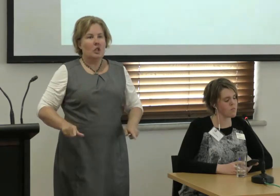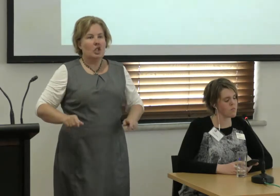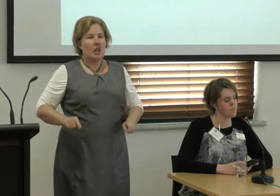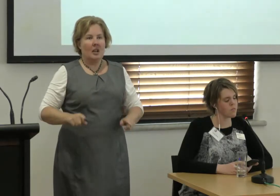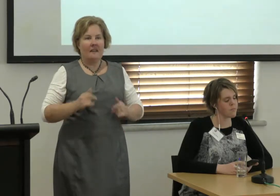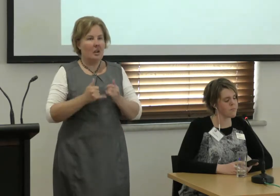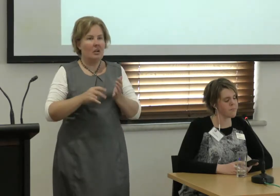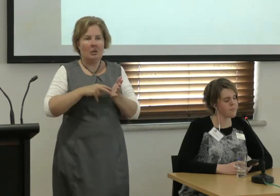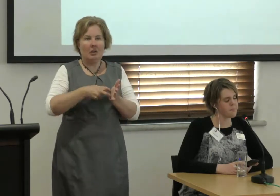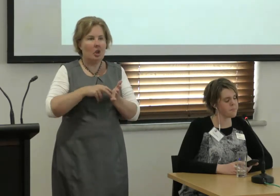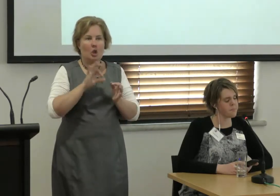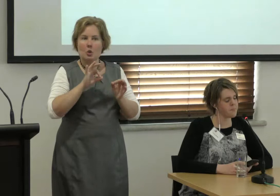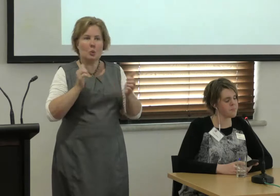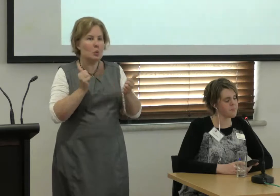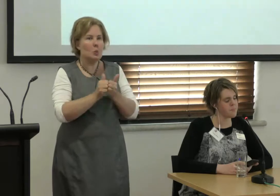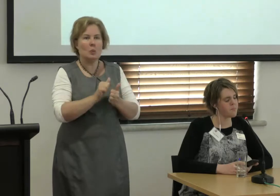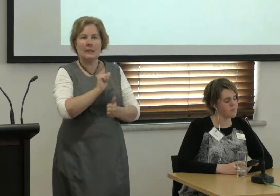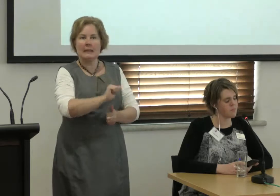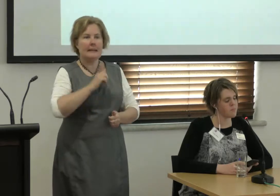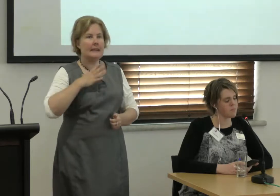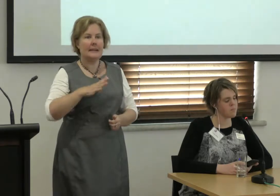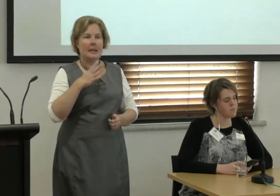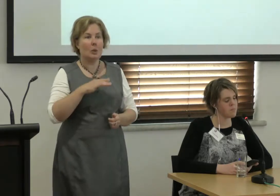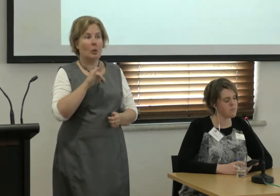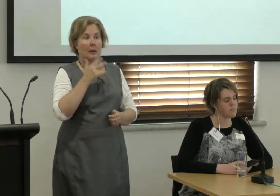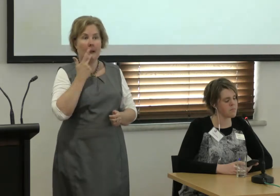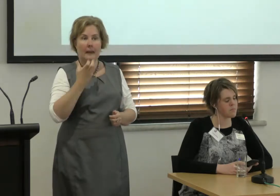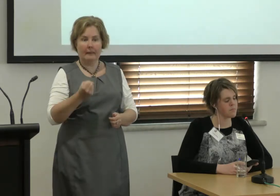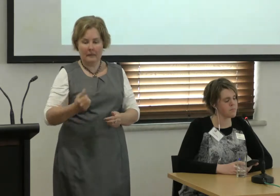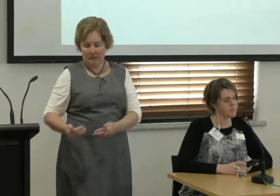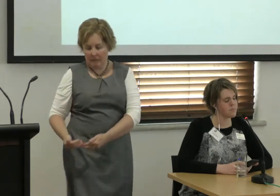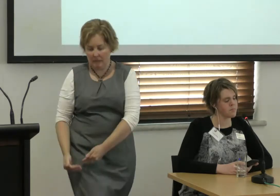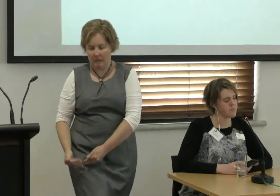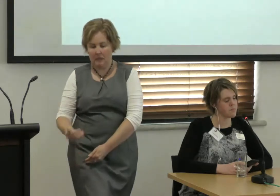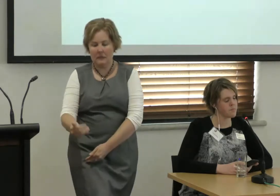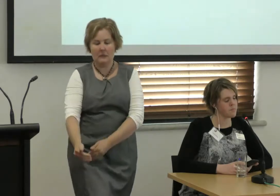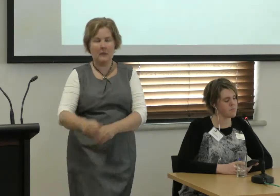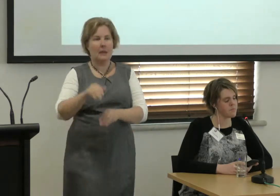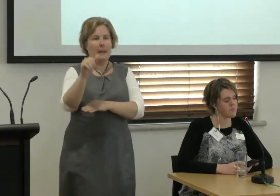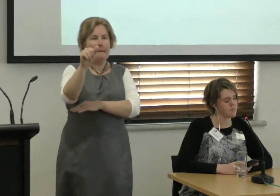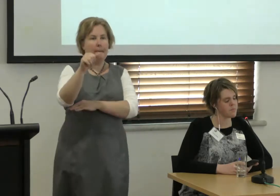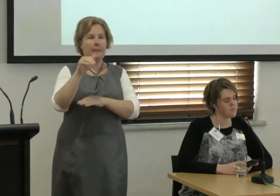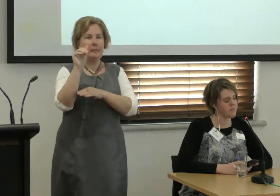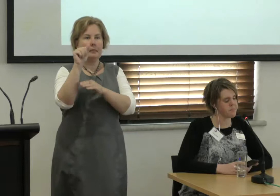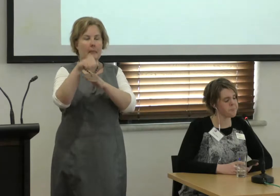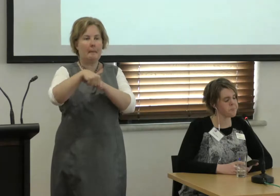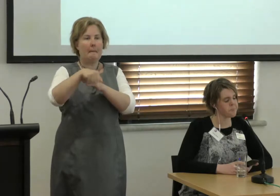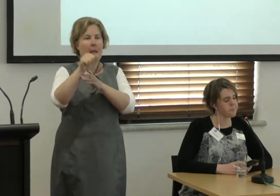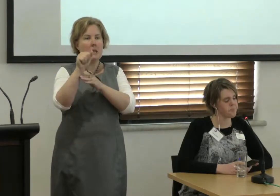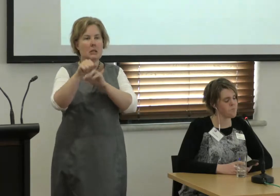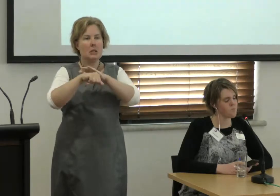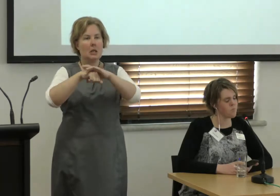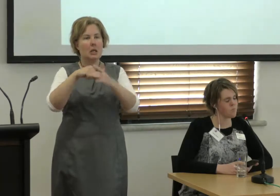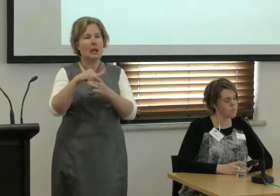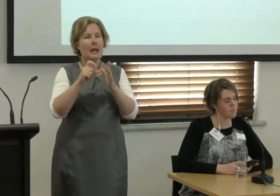the knee, which cost $1,600 per side, I wonder what the aged care facility is